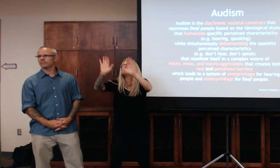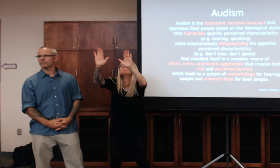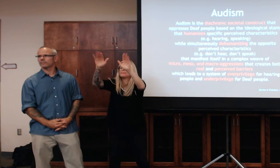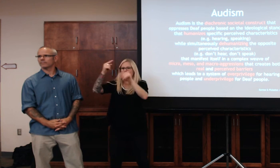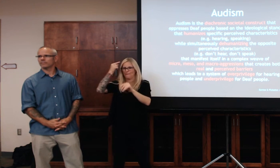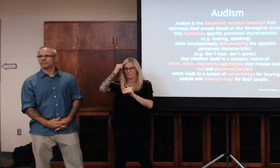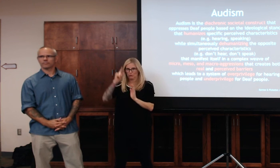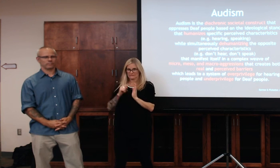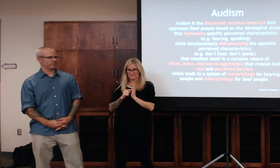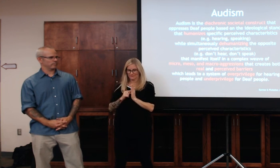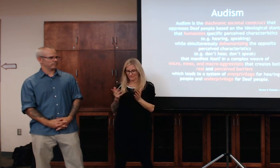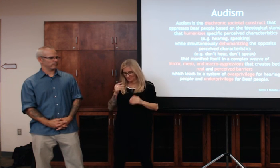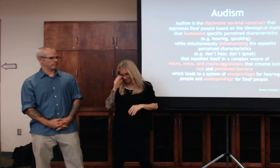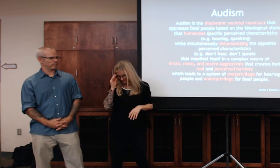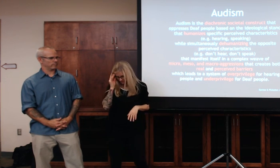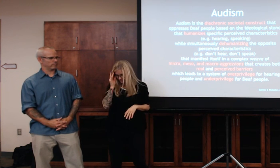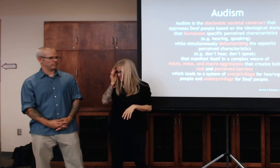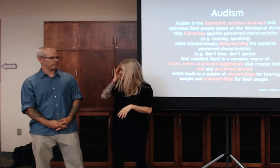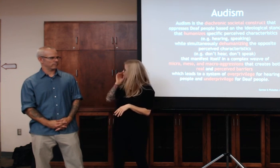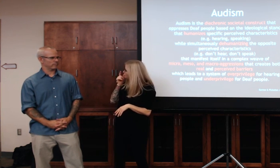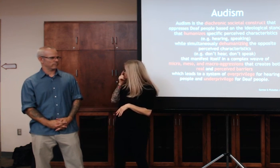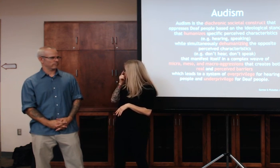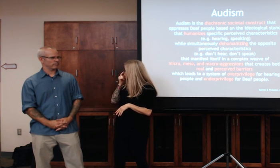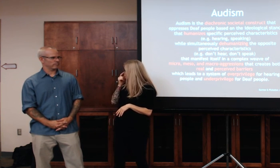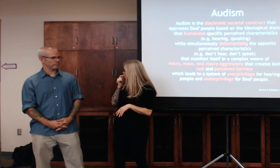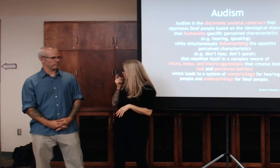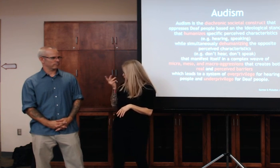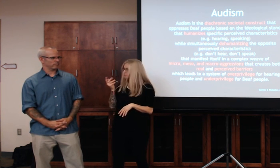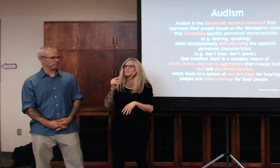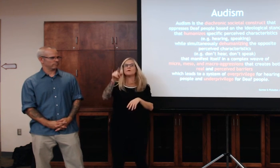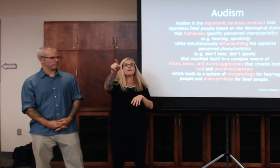you feel. For example,